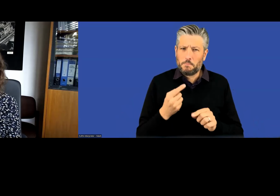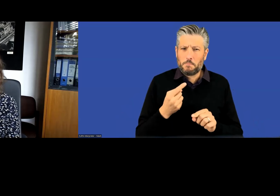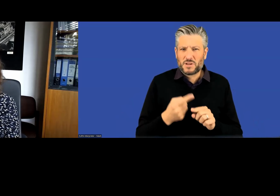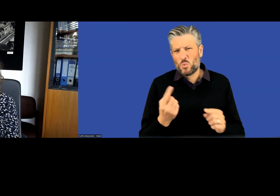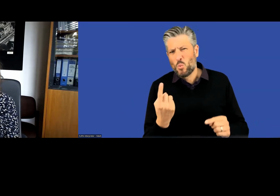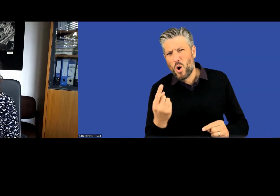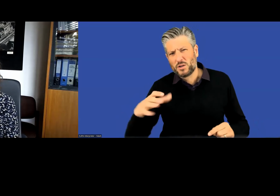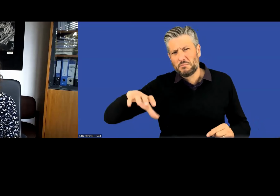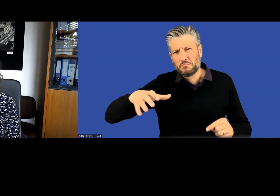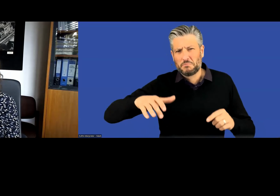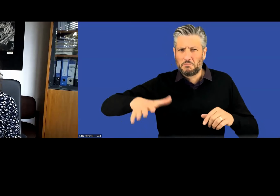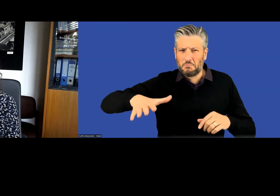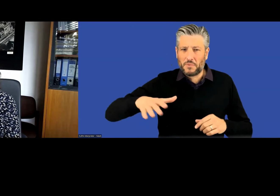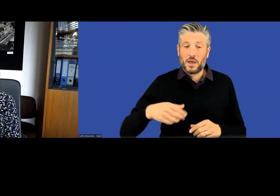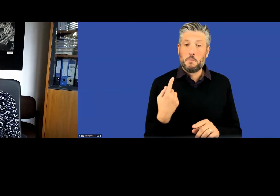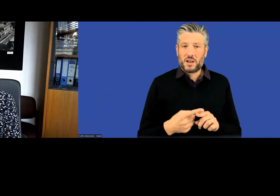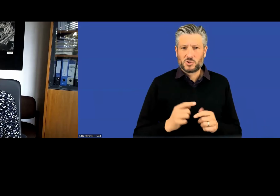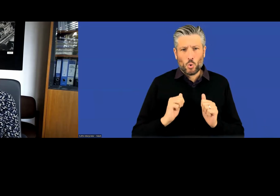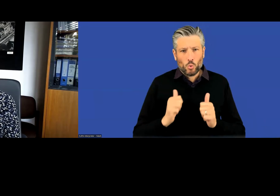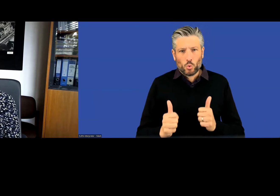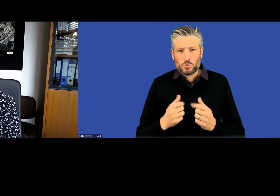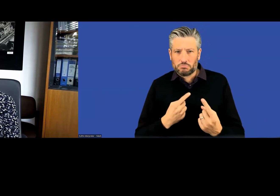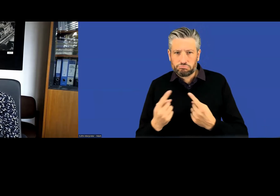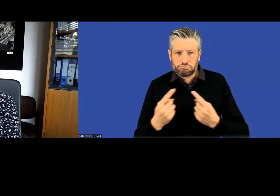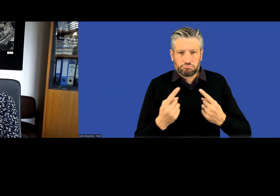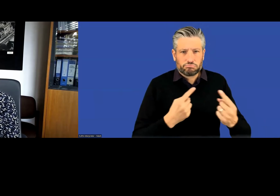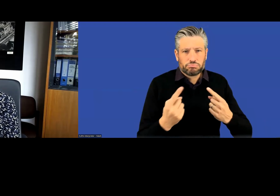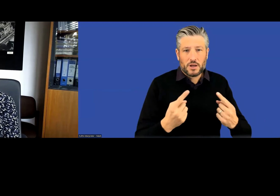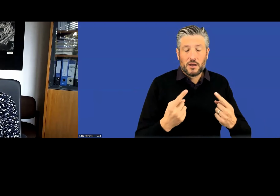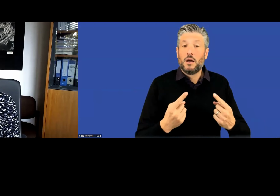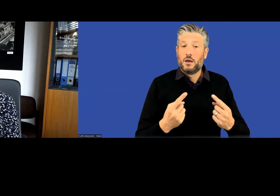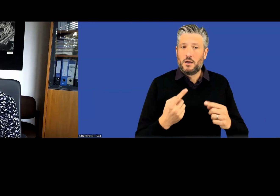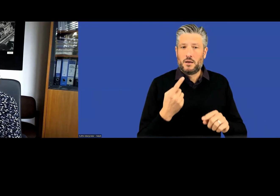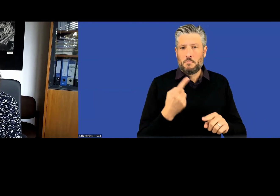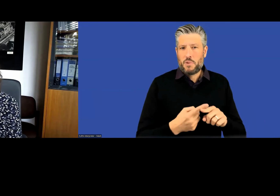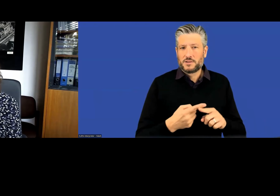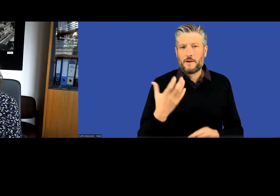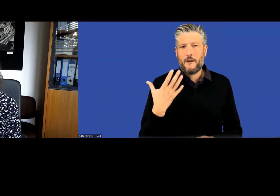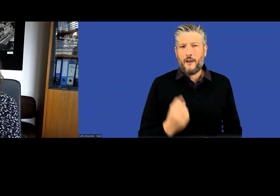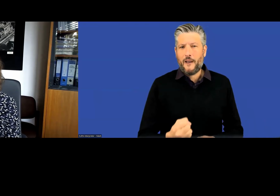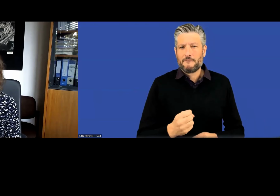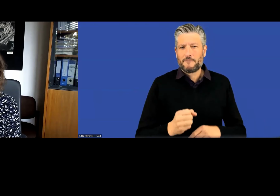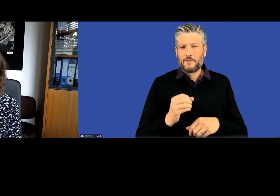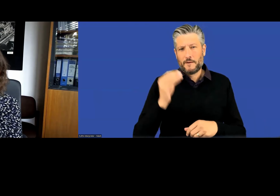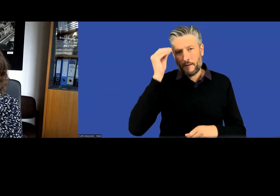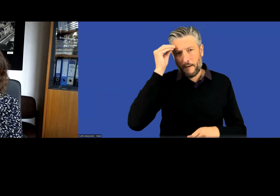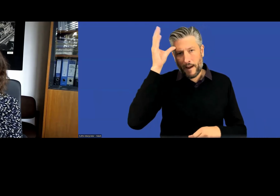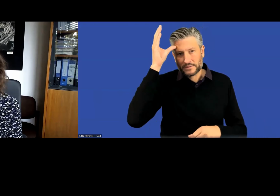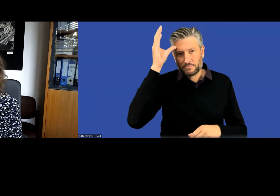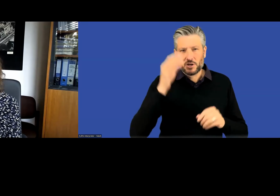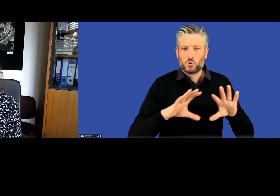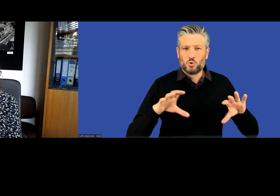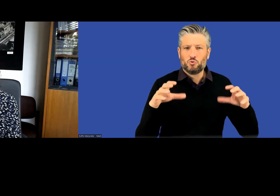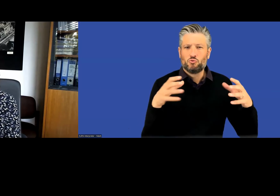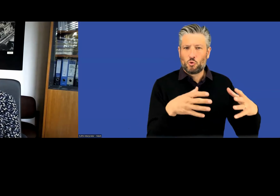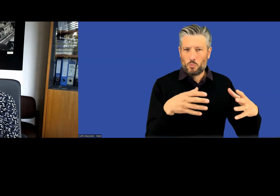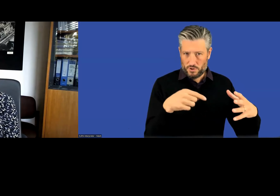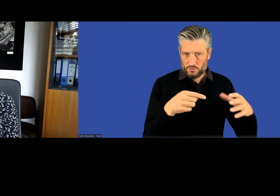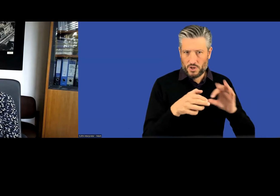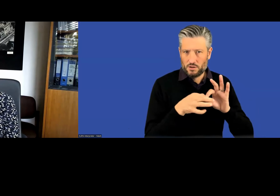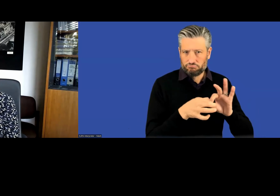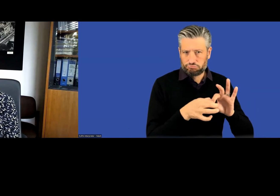states through our expert group. The review has also shown us that there are still challenges, lack of accessibility skills,